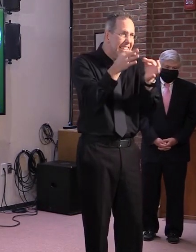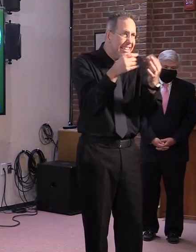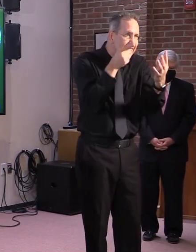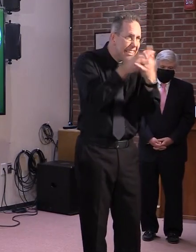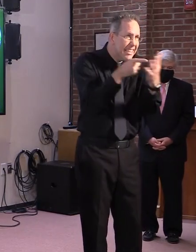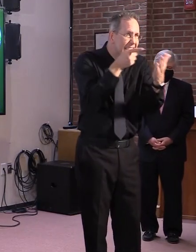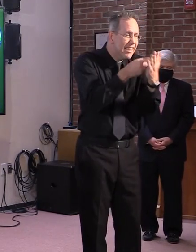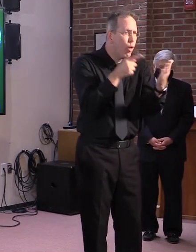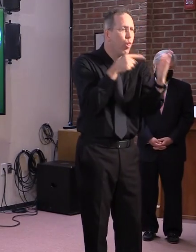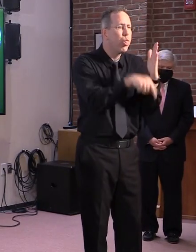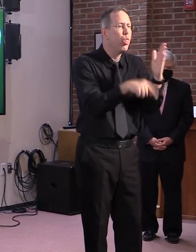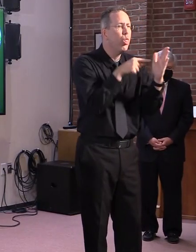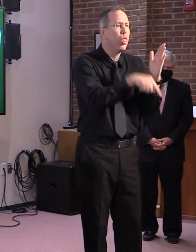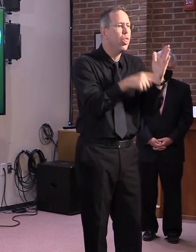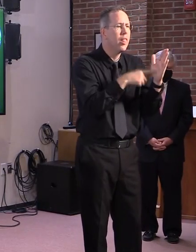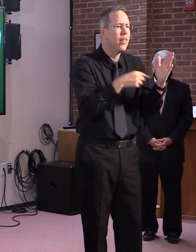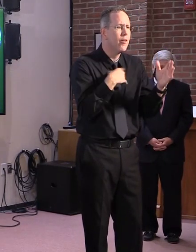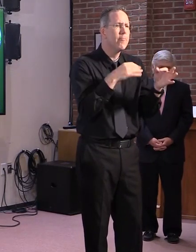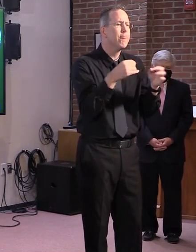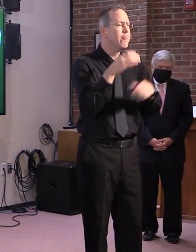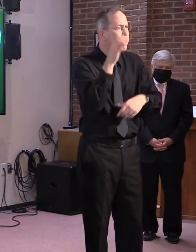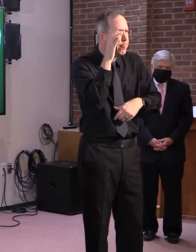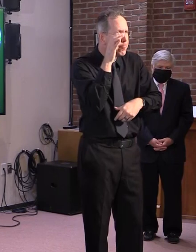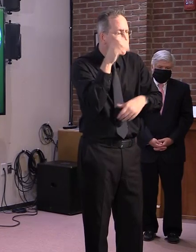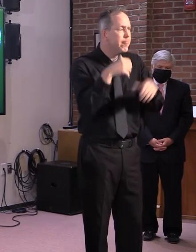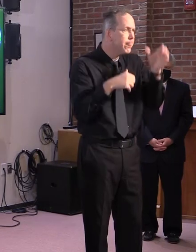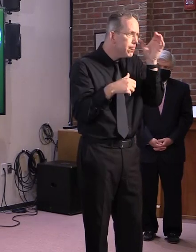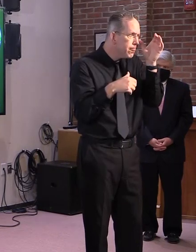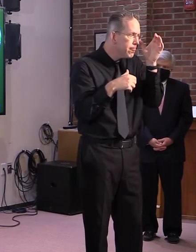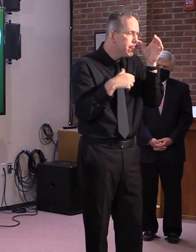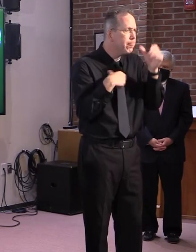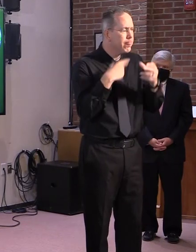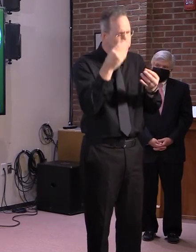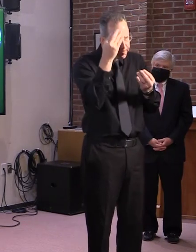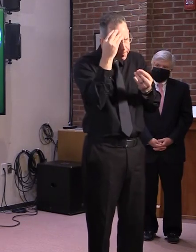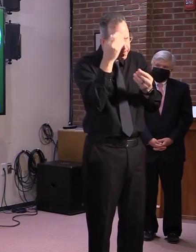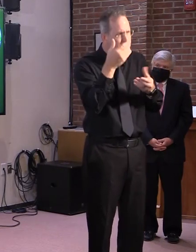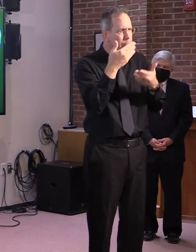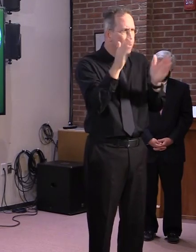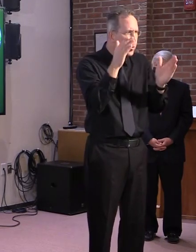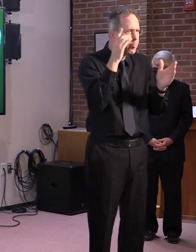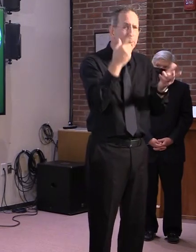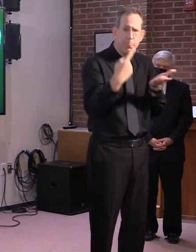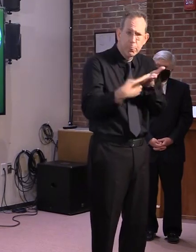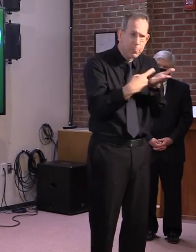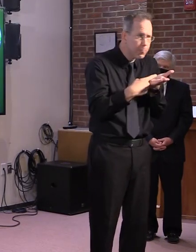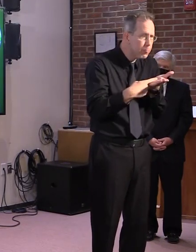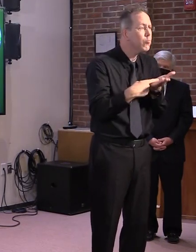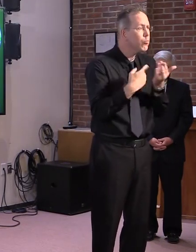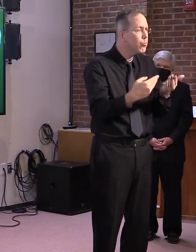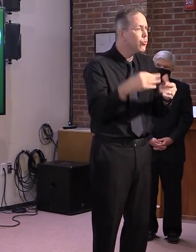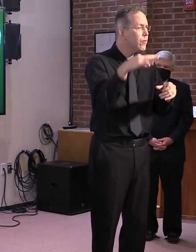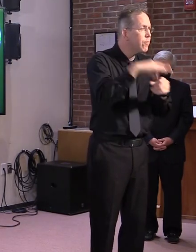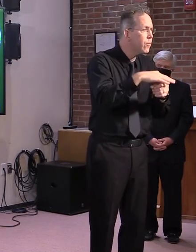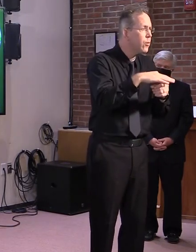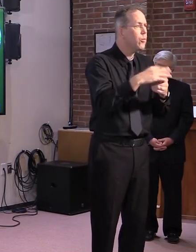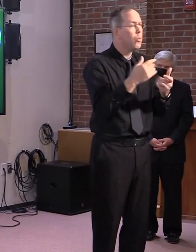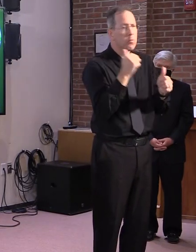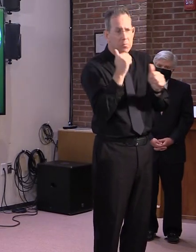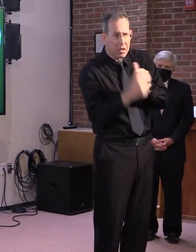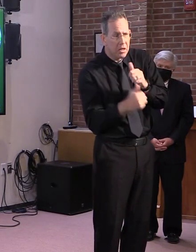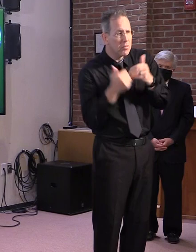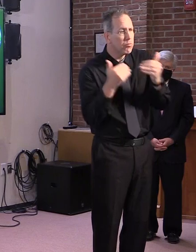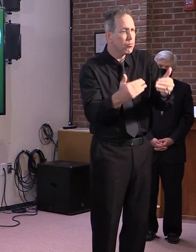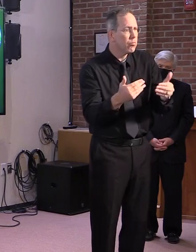least contemplate this, but be happy to weigh in when this becomes a reality and gets closer, because I'm sure we'll have a seat at the table.